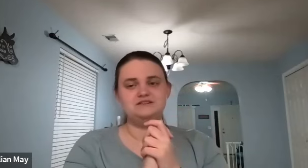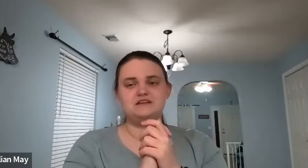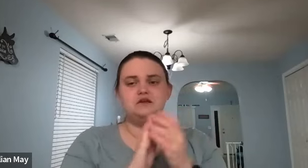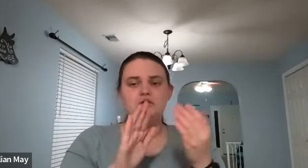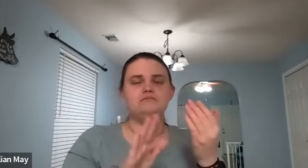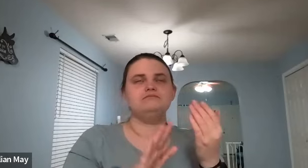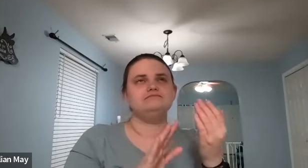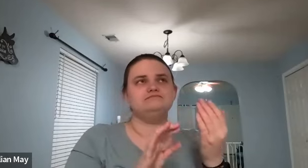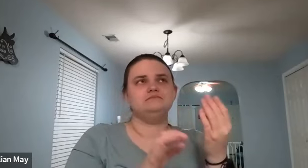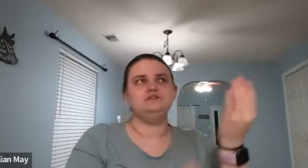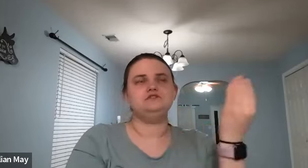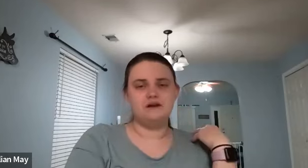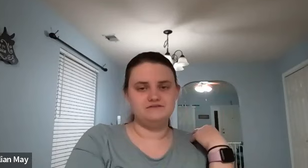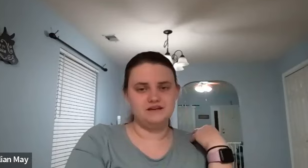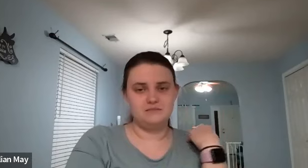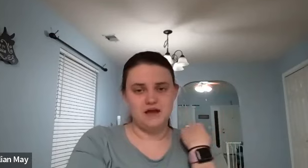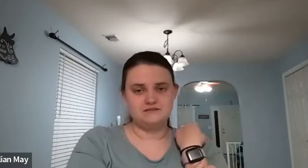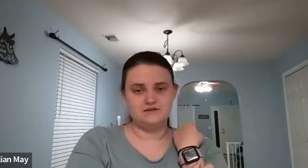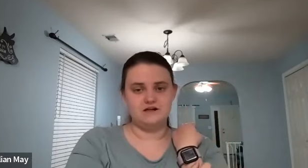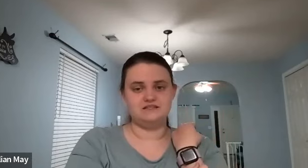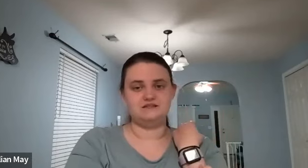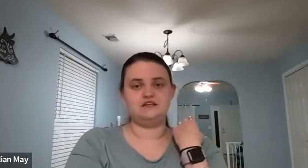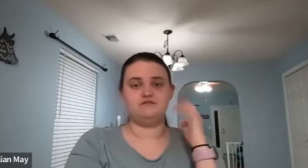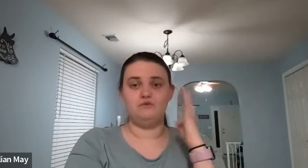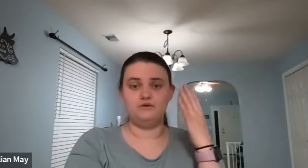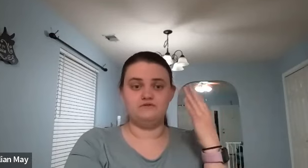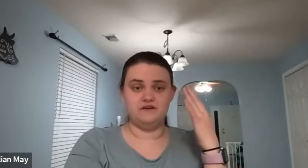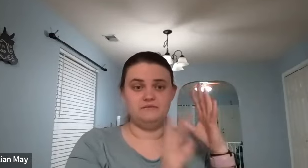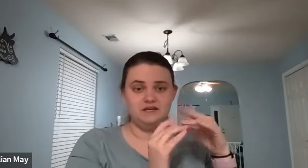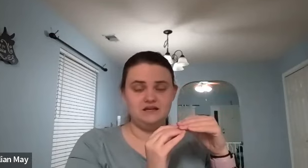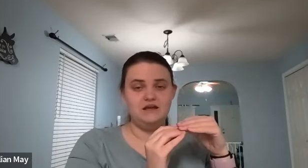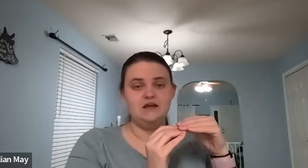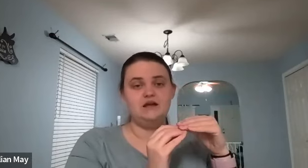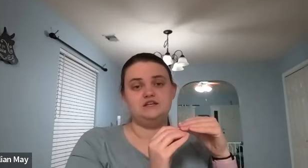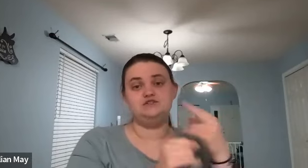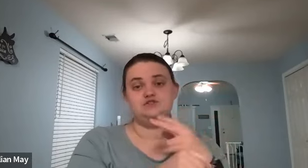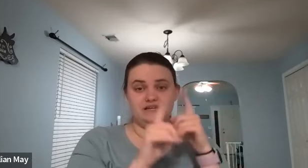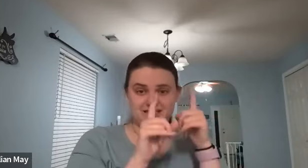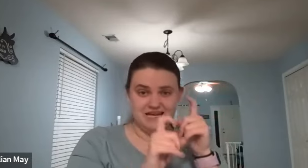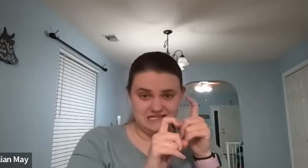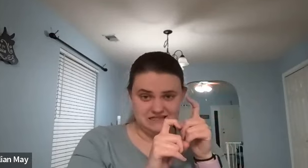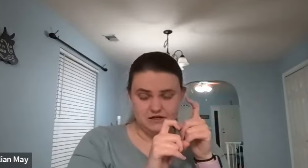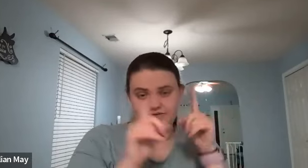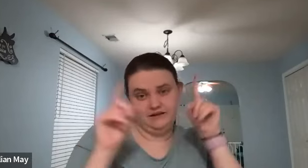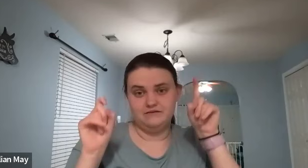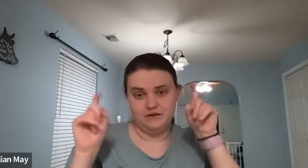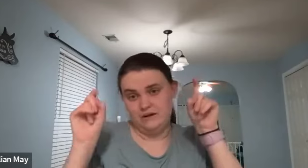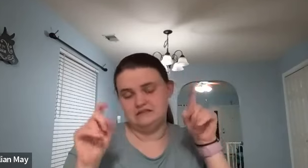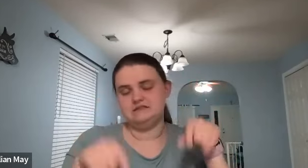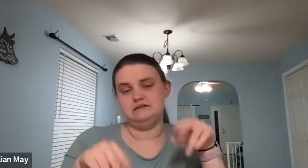because I know usually what I've done in the past with other classes is like the 4th or 5th meeting is usually a test, like kind of a quiz, not